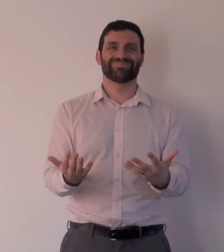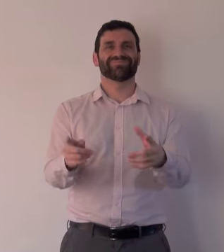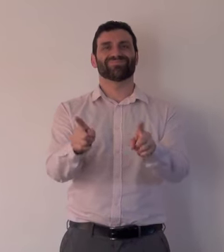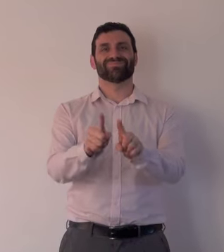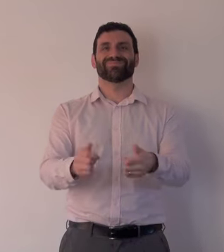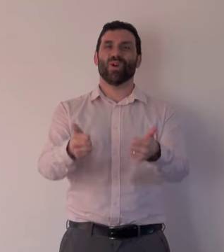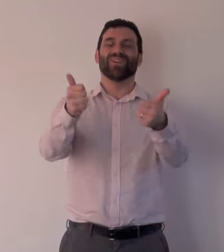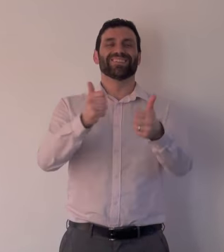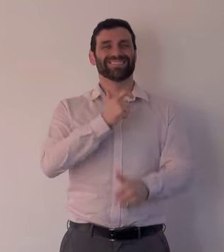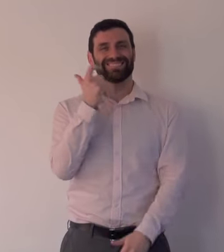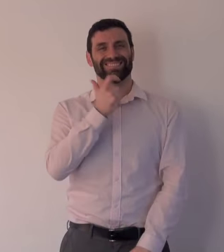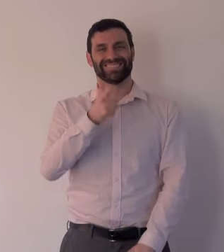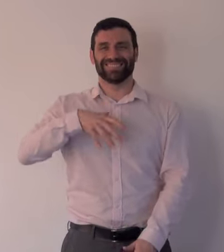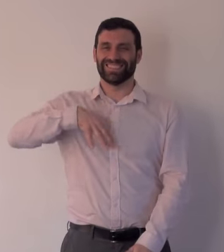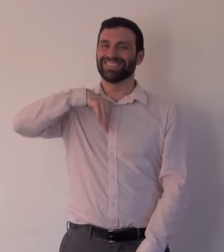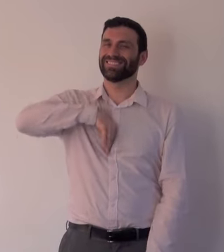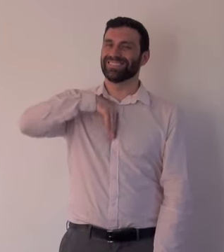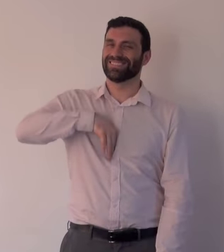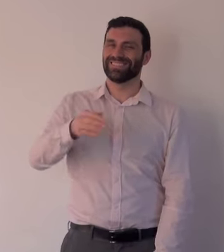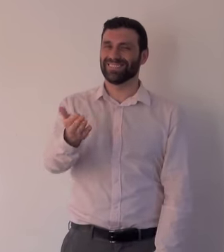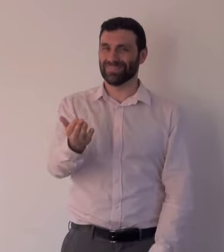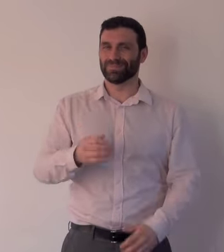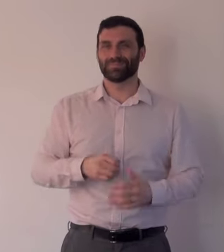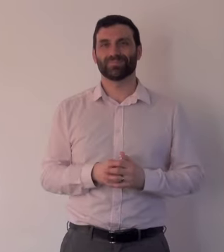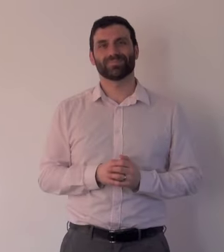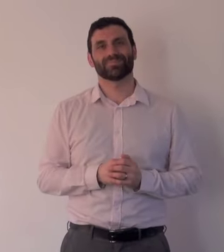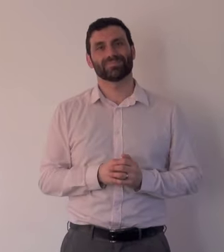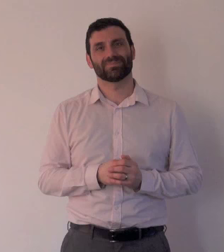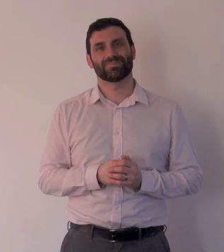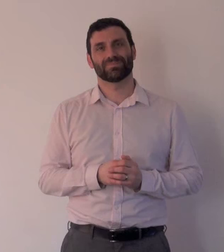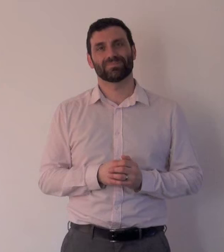You also need to have a good sense of humour. That's very important.